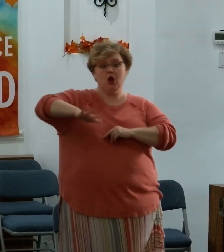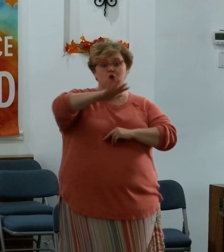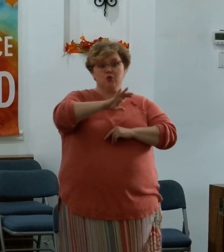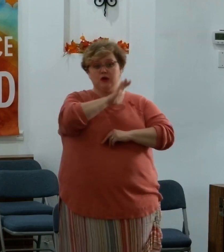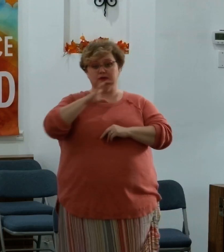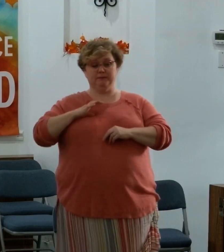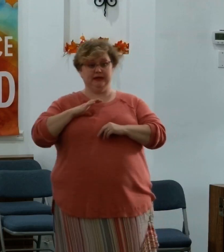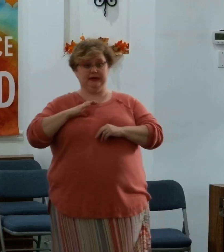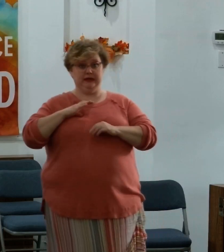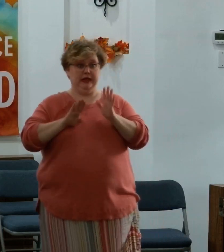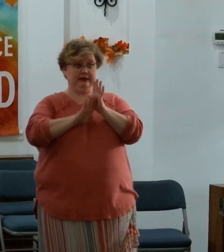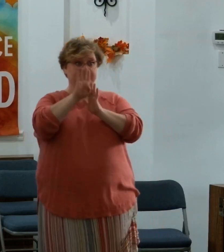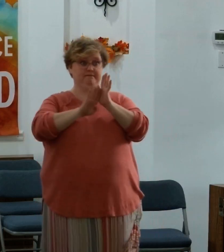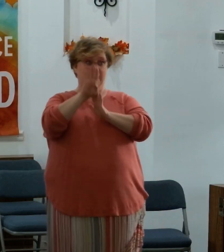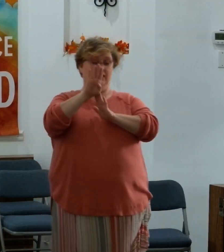long list.